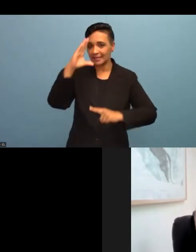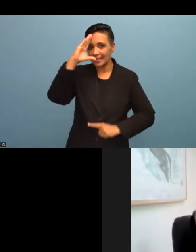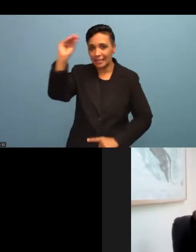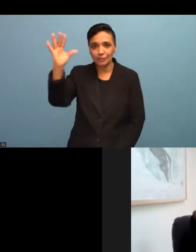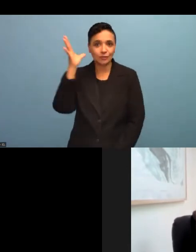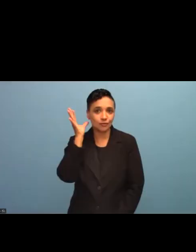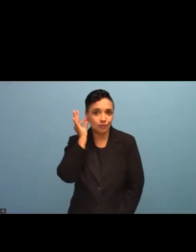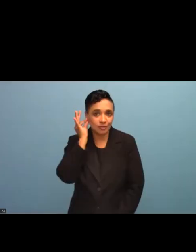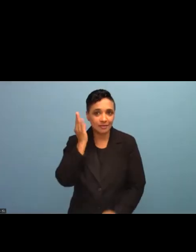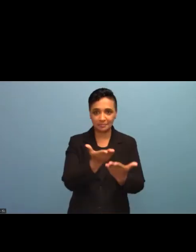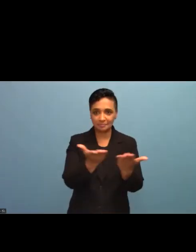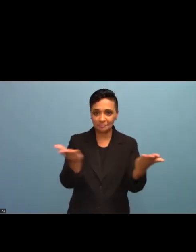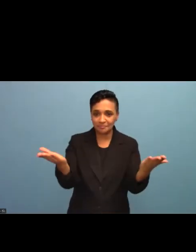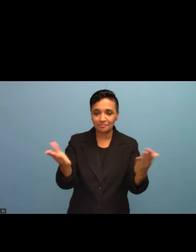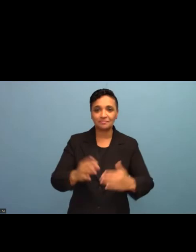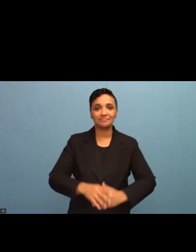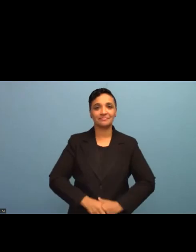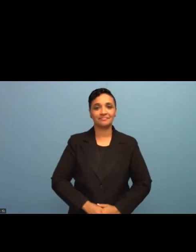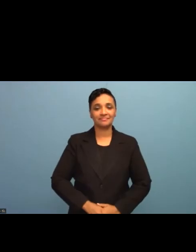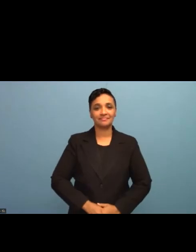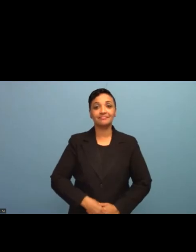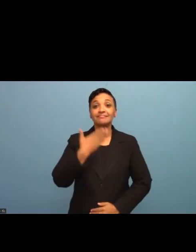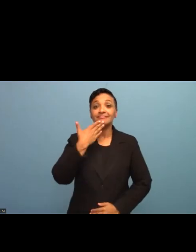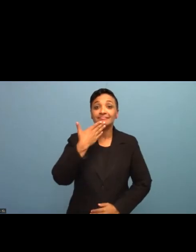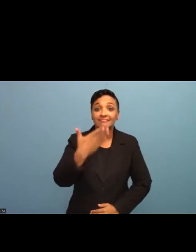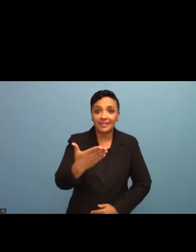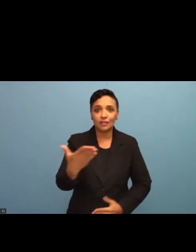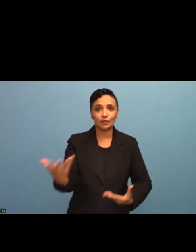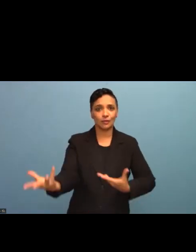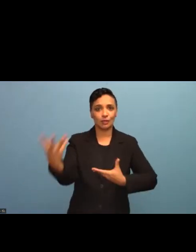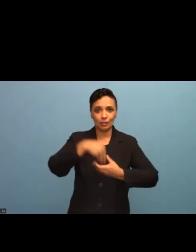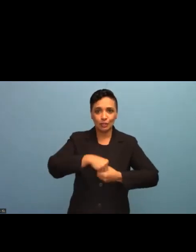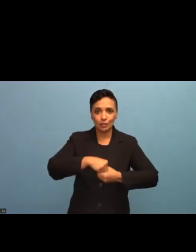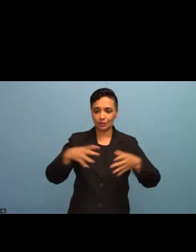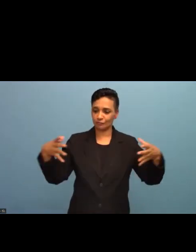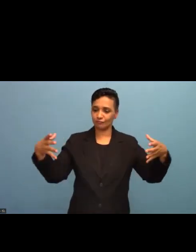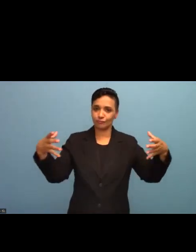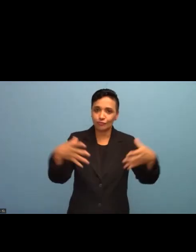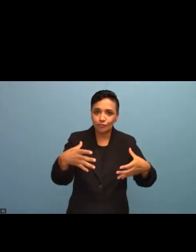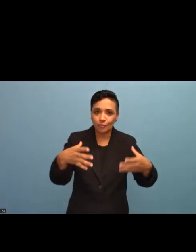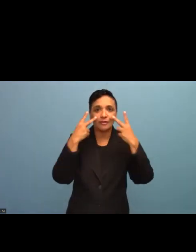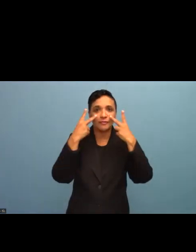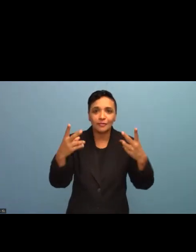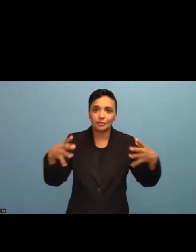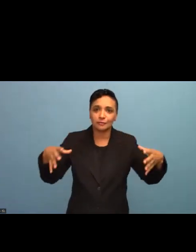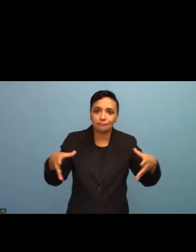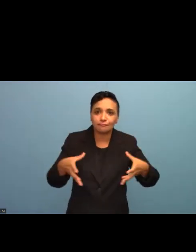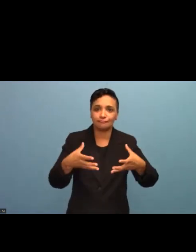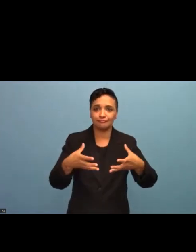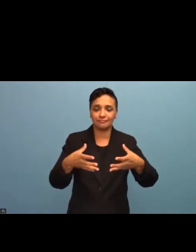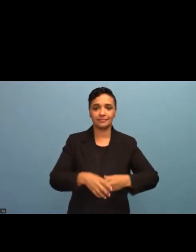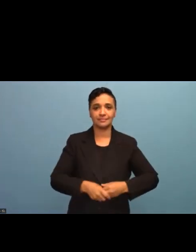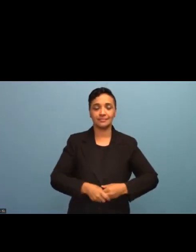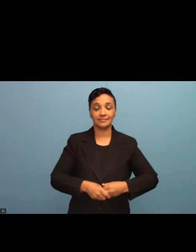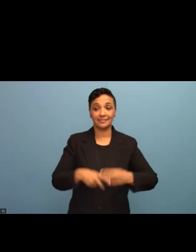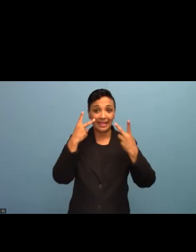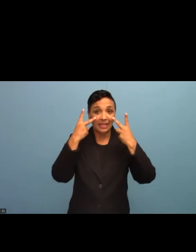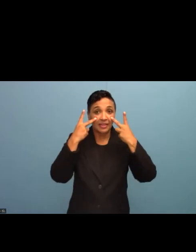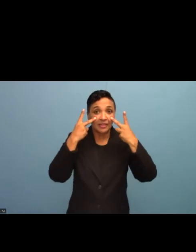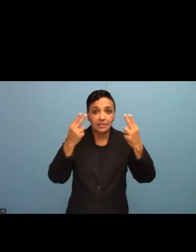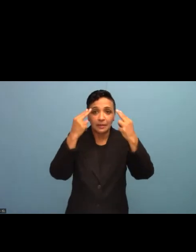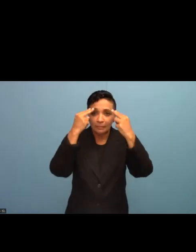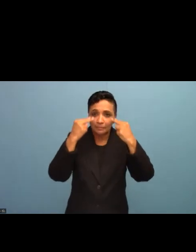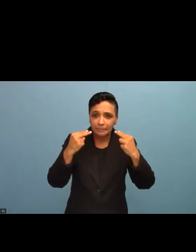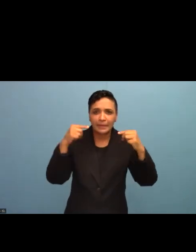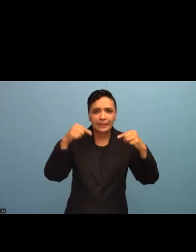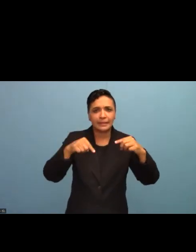thank you all for joining the Friends of Vision for this very important event. Vision impairment is a universal challenge that